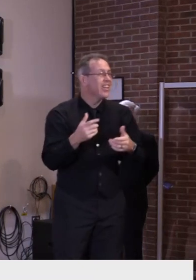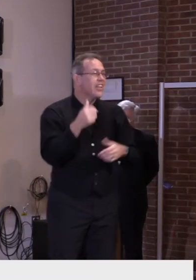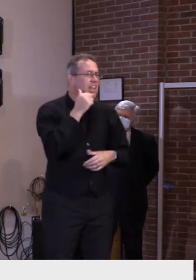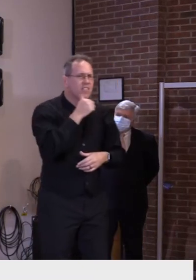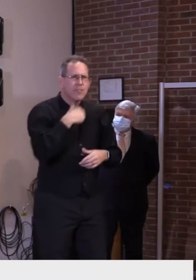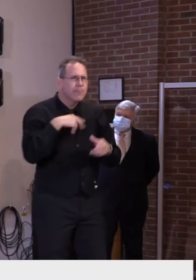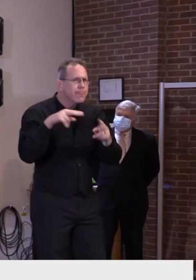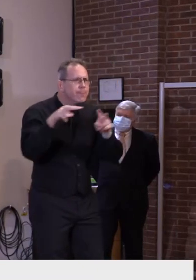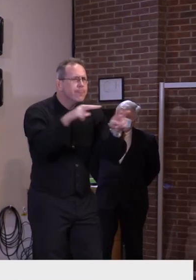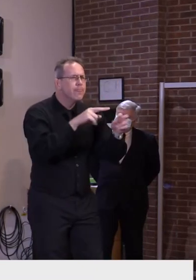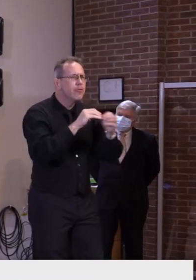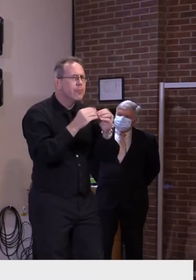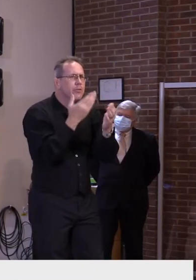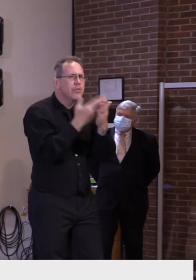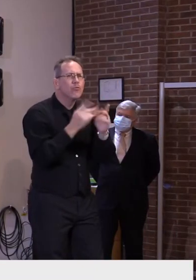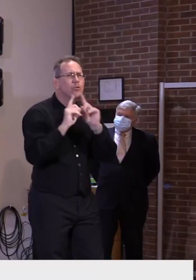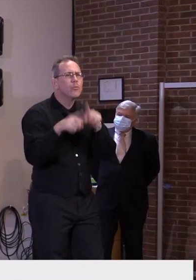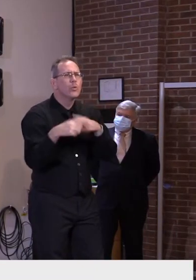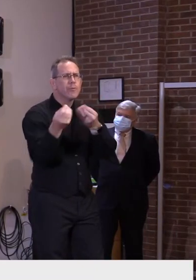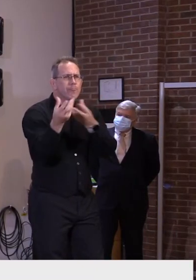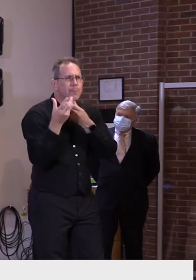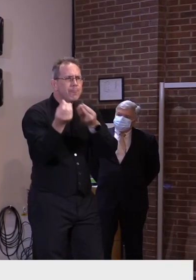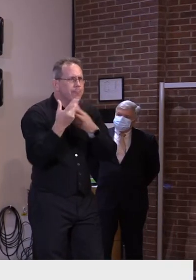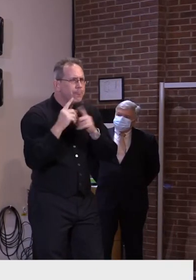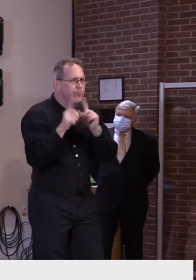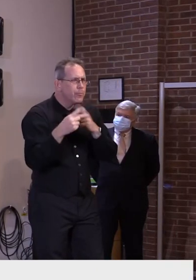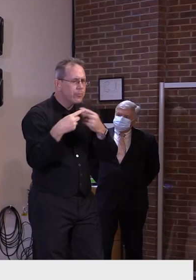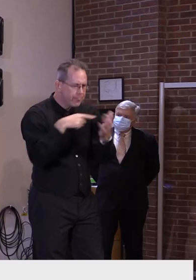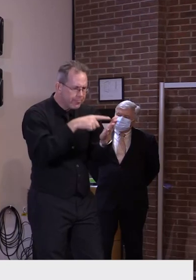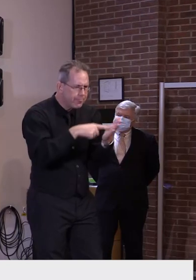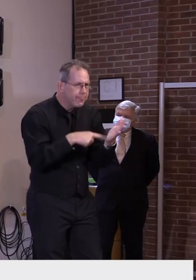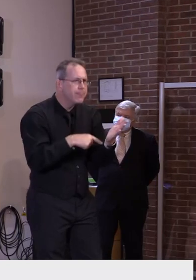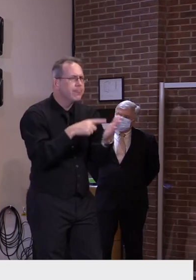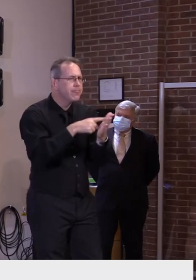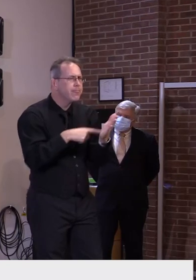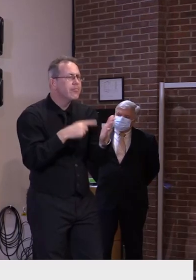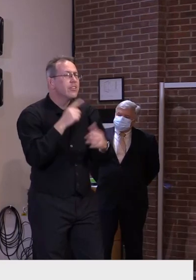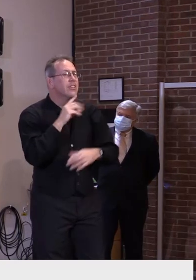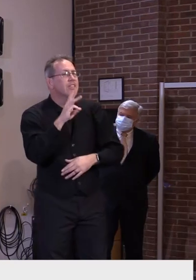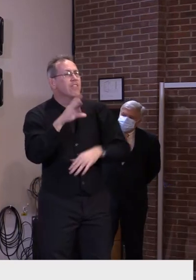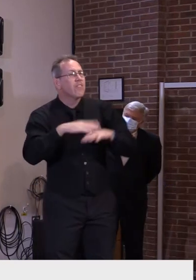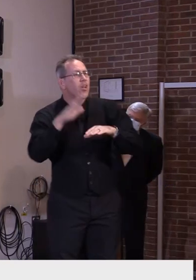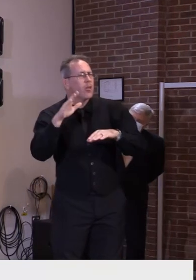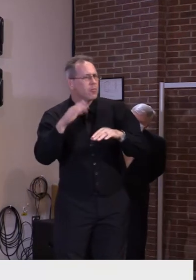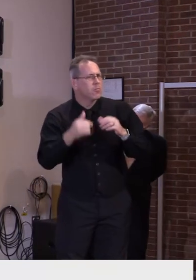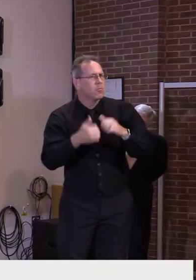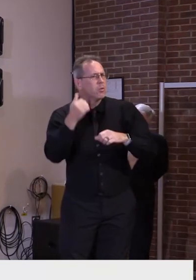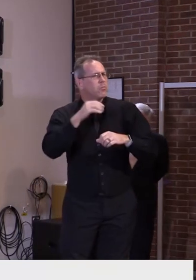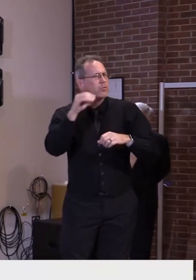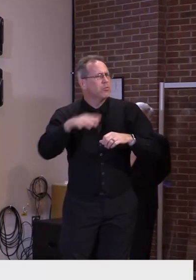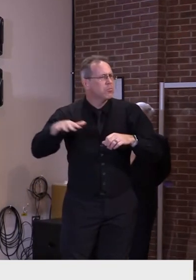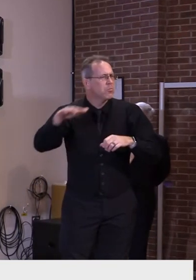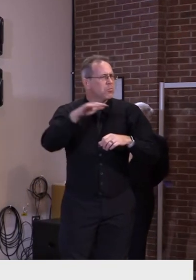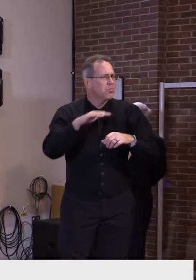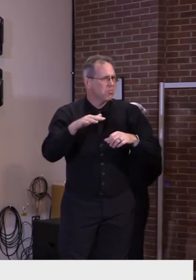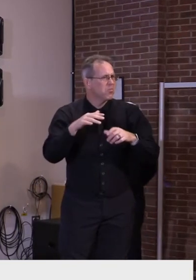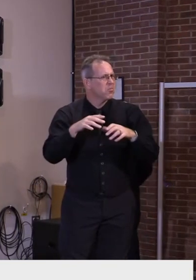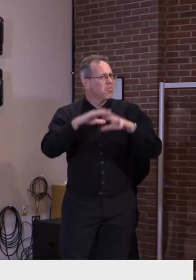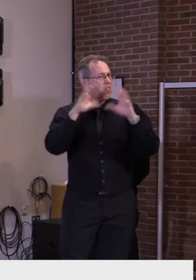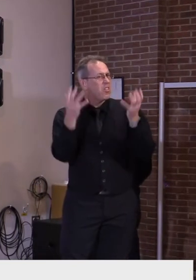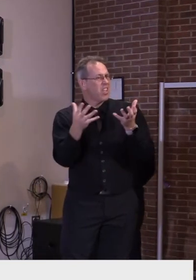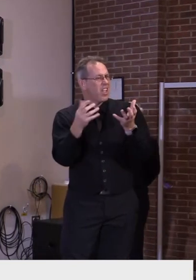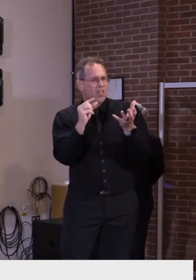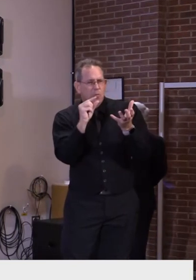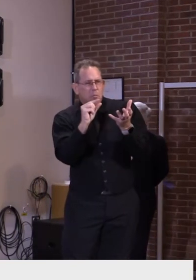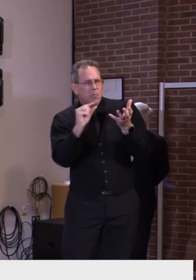of the population over age 60 account for some of those cases. So it's everybody younger. And the